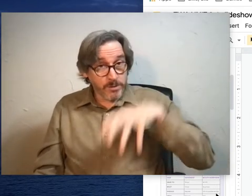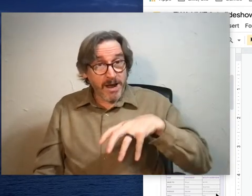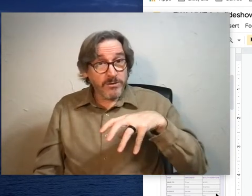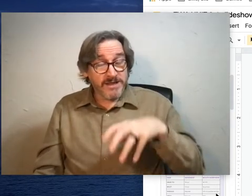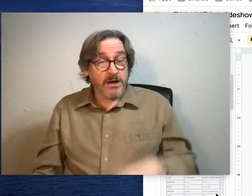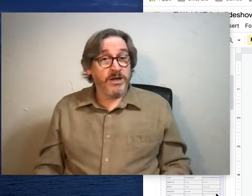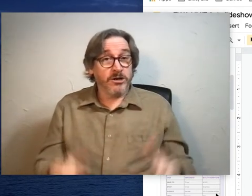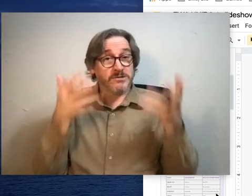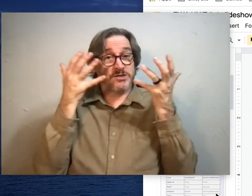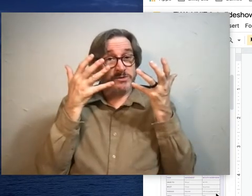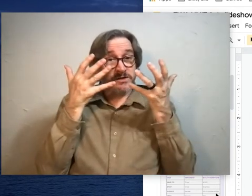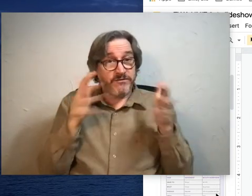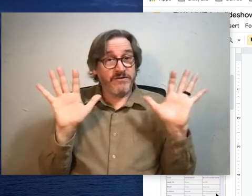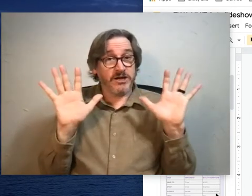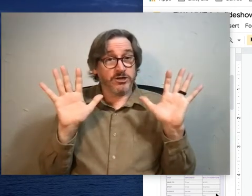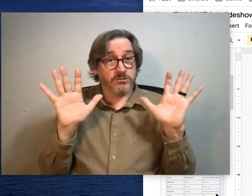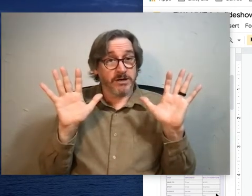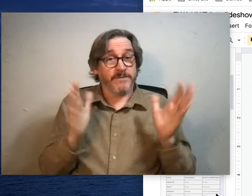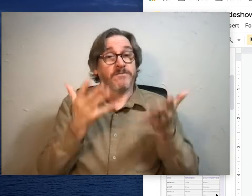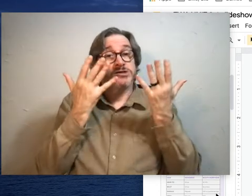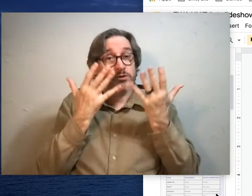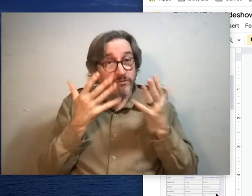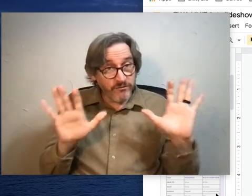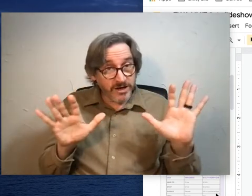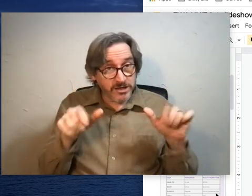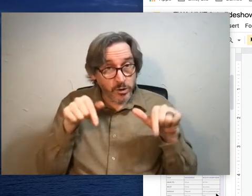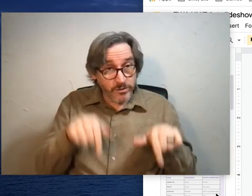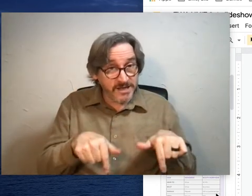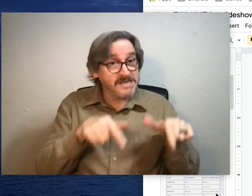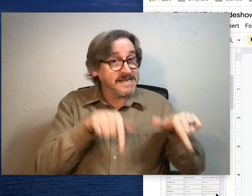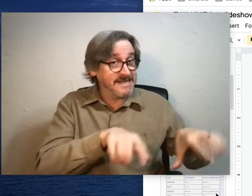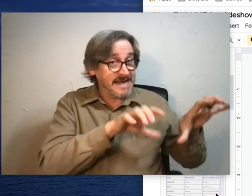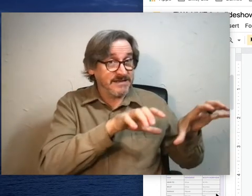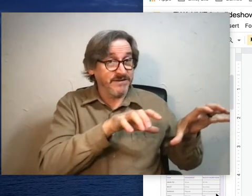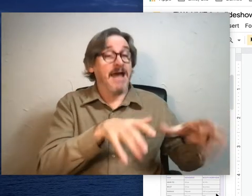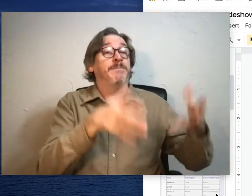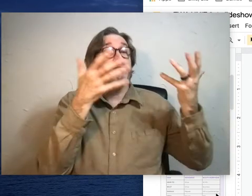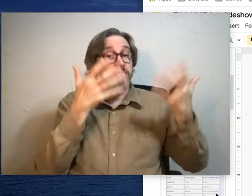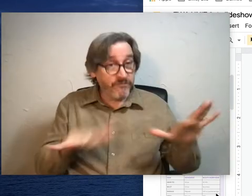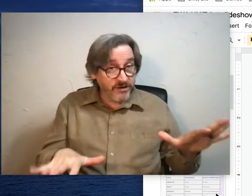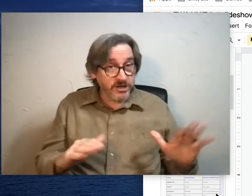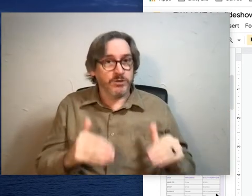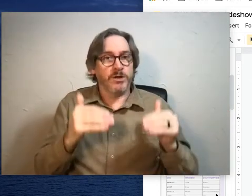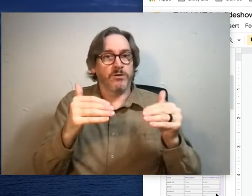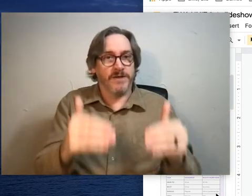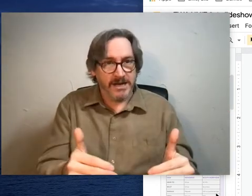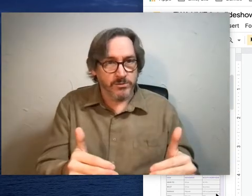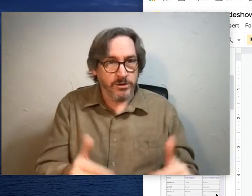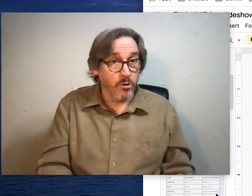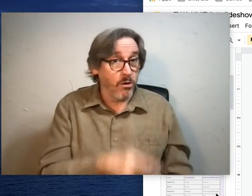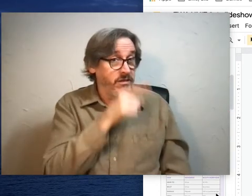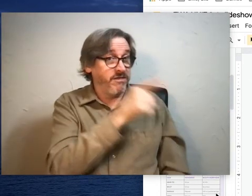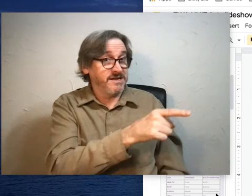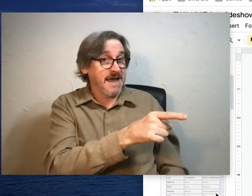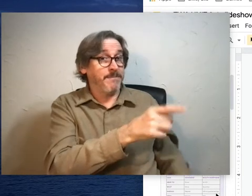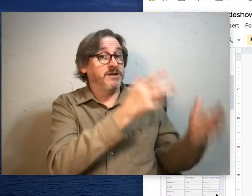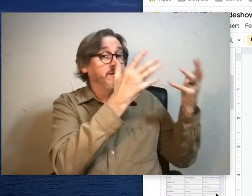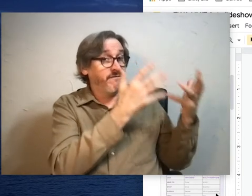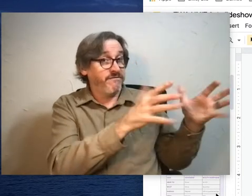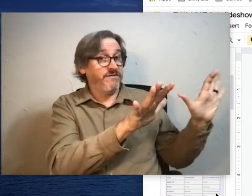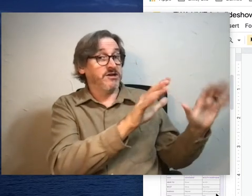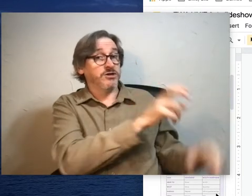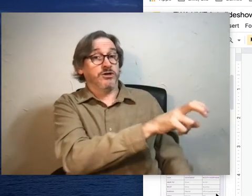So combined with that, we can also use finish, right? So finish. So this activity happened, finish, we go to the next one. Or this